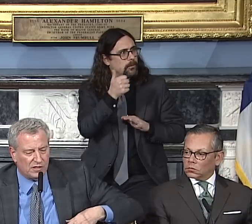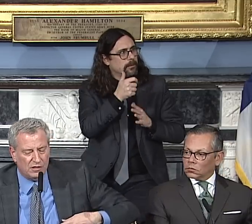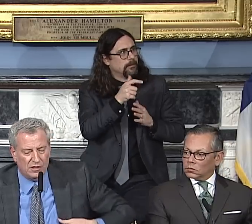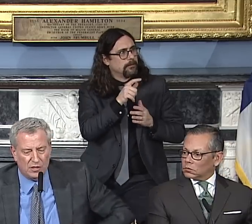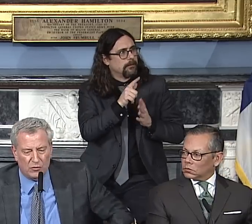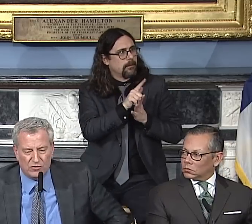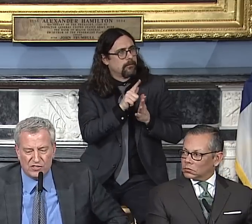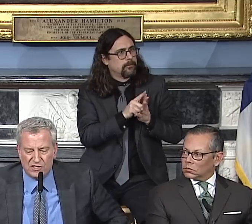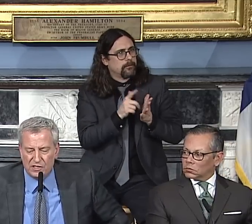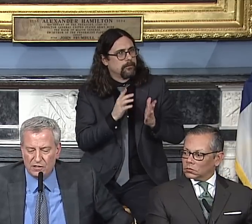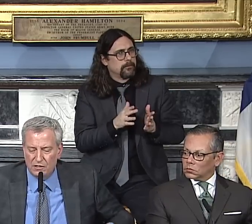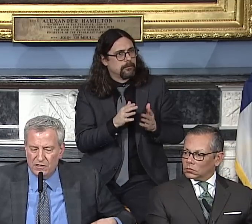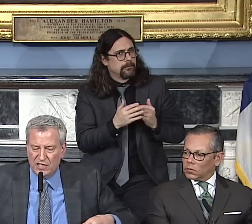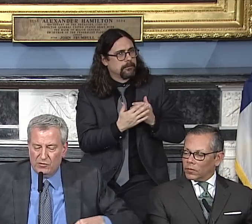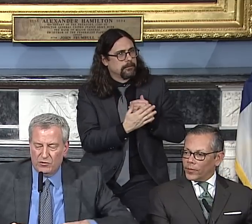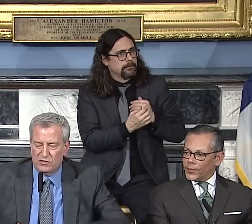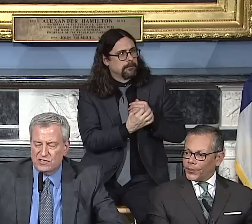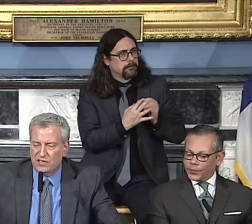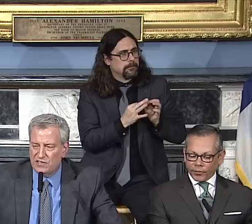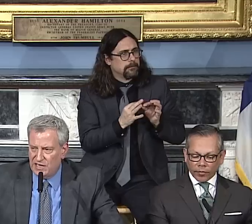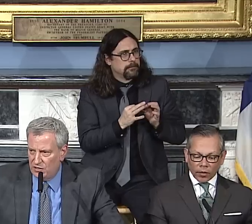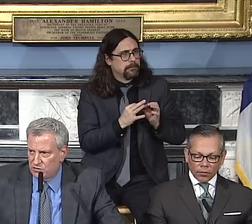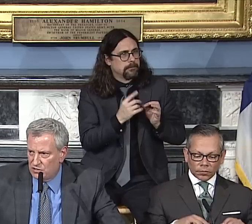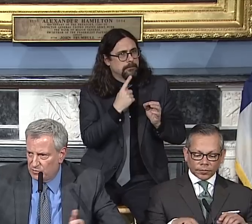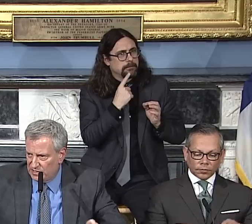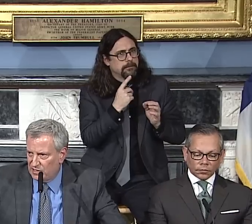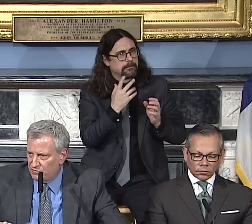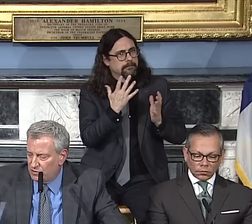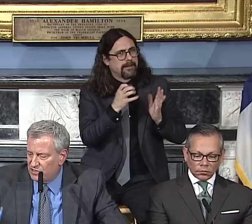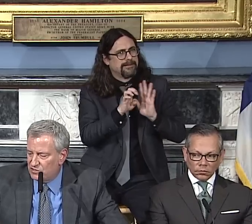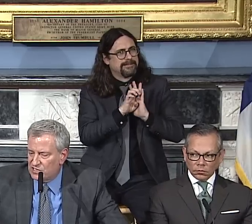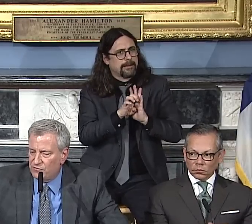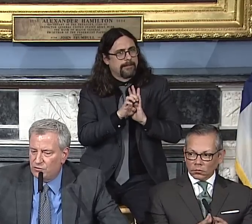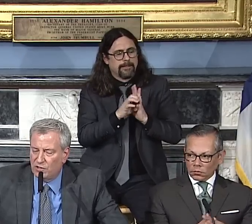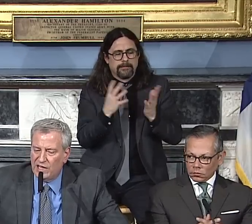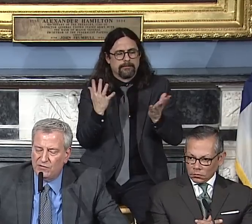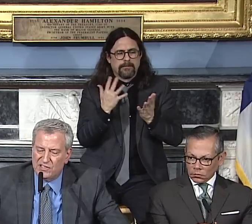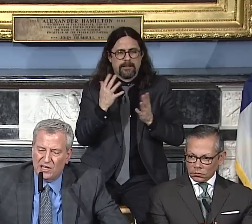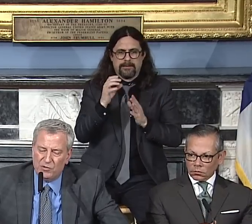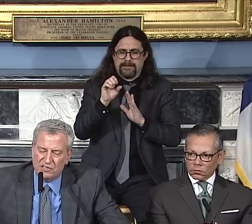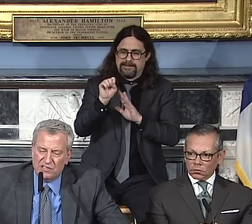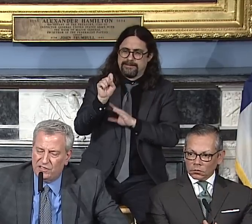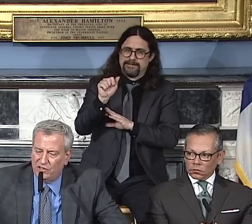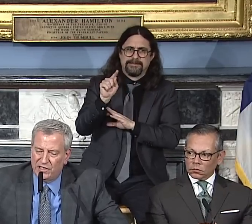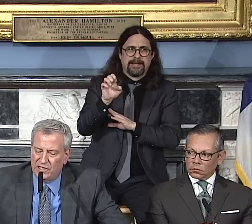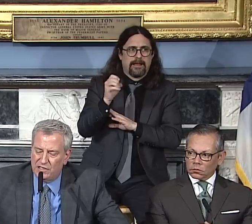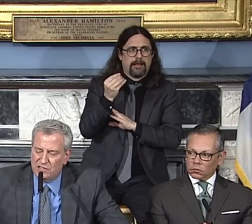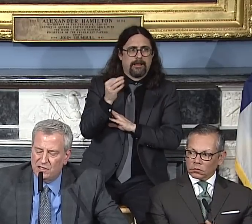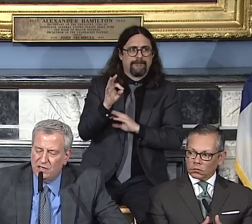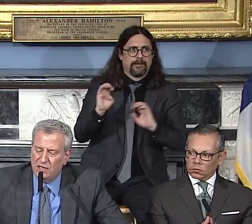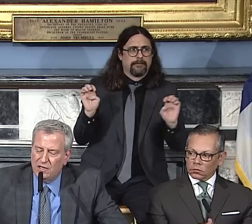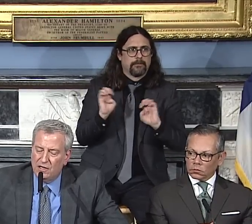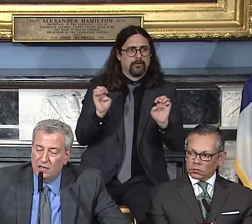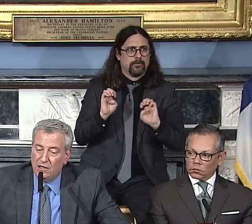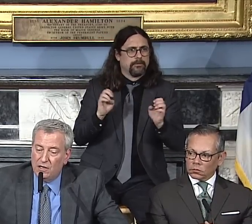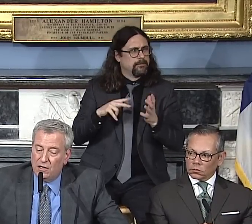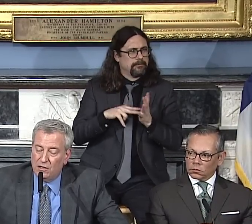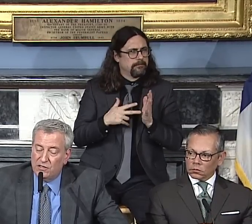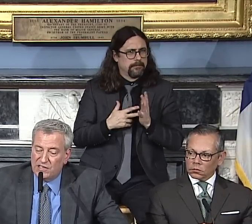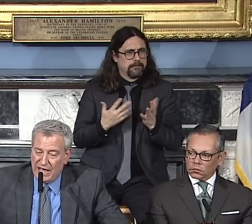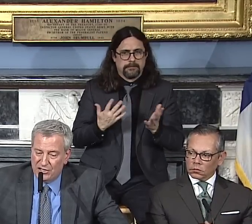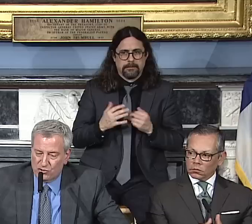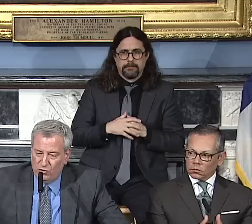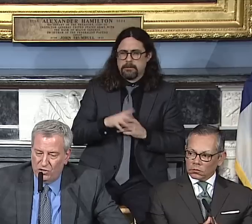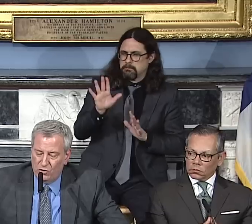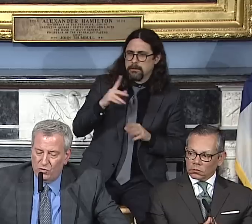of what the state of emergency entails. So let me get that in front of me to just give you live examples. It clearly is